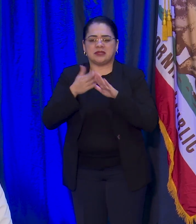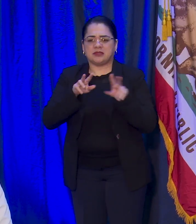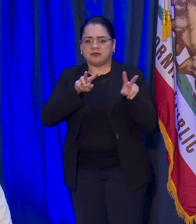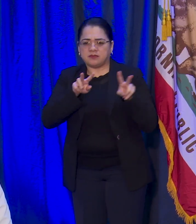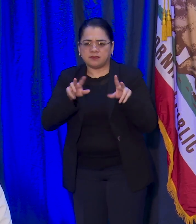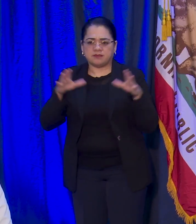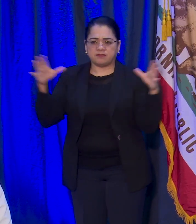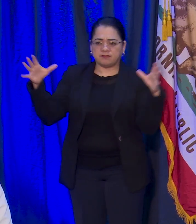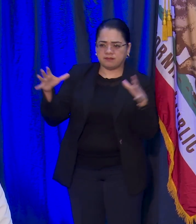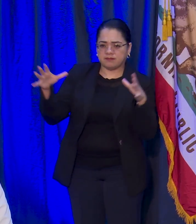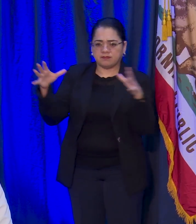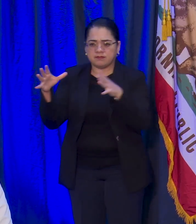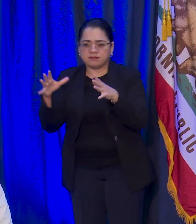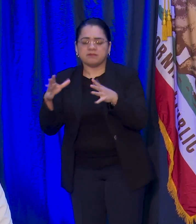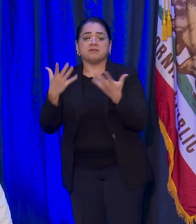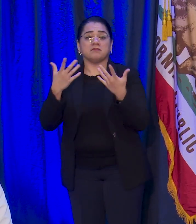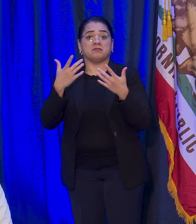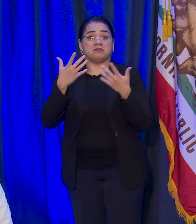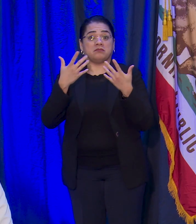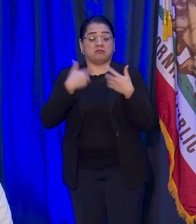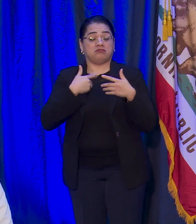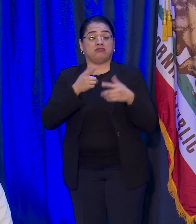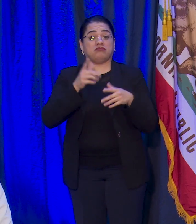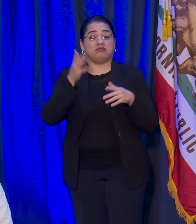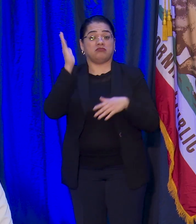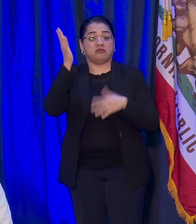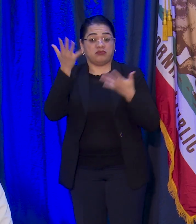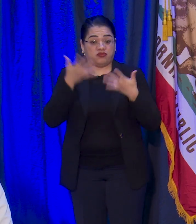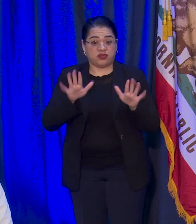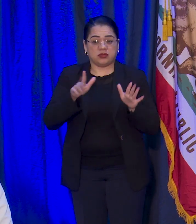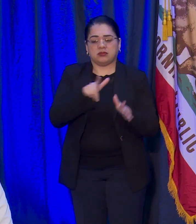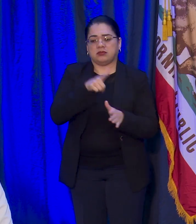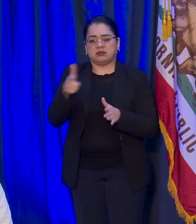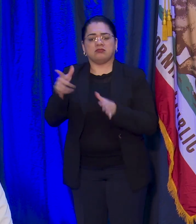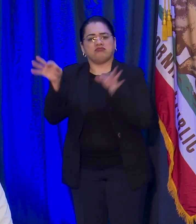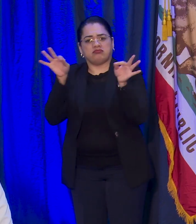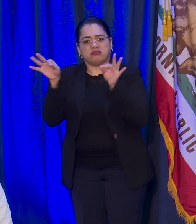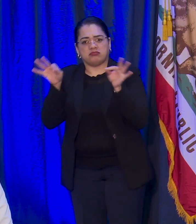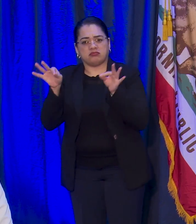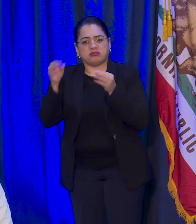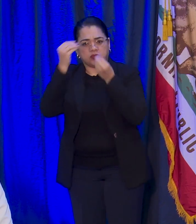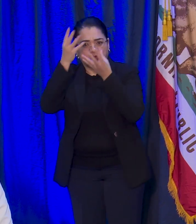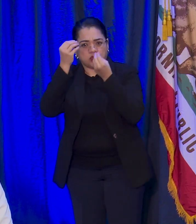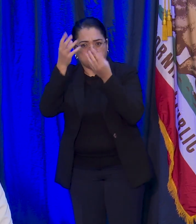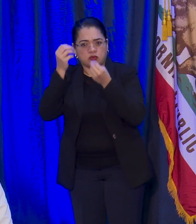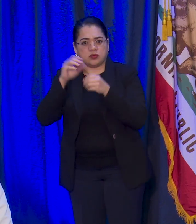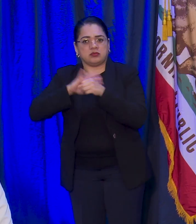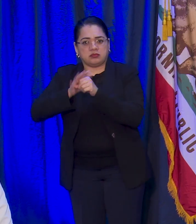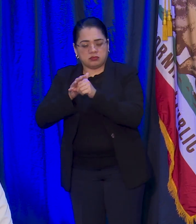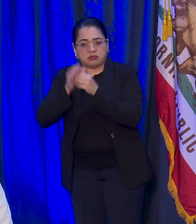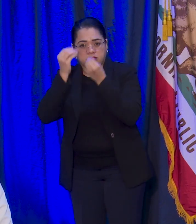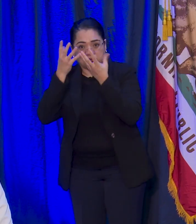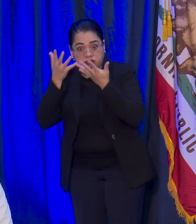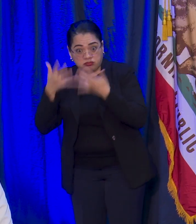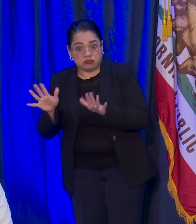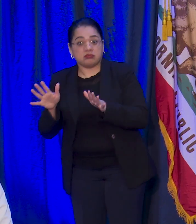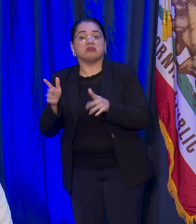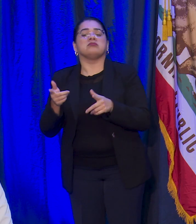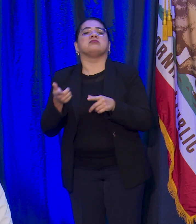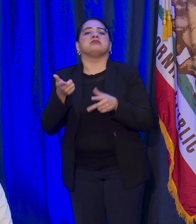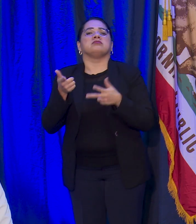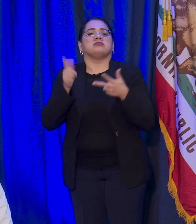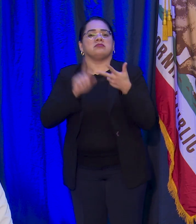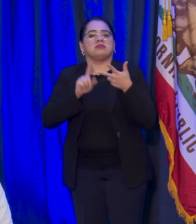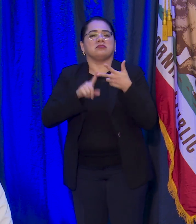after I say a few remarks and give an update, and after Dr. Davis gives her update, at that point, then we will also have some